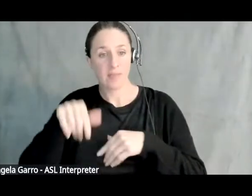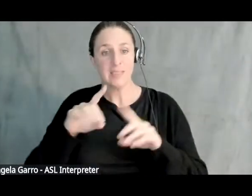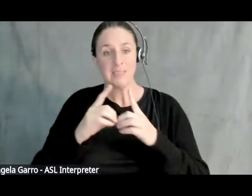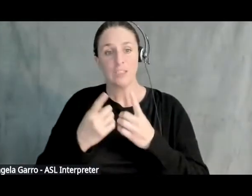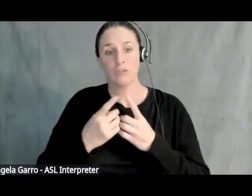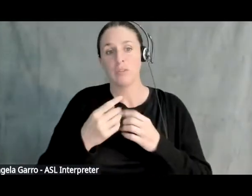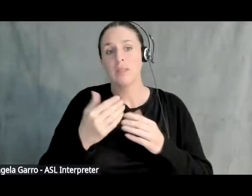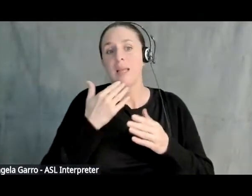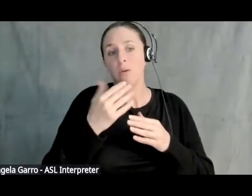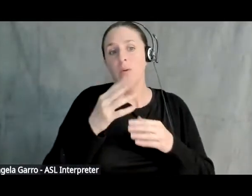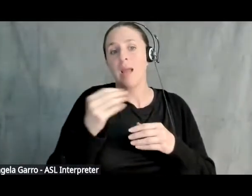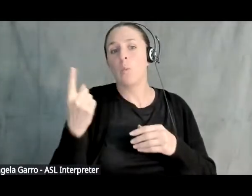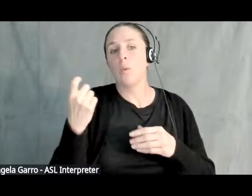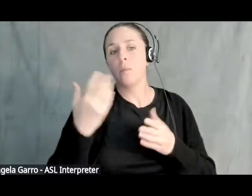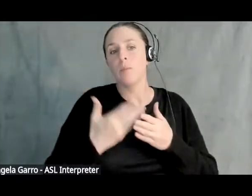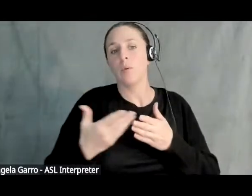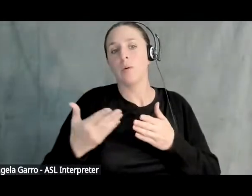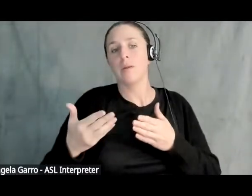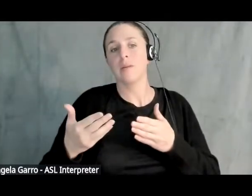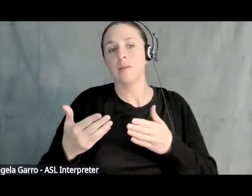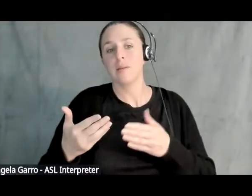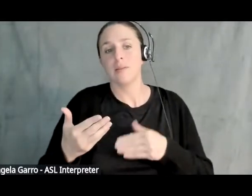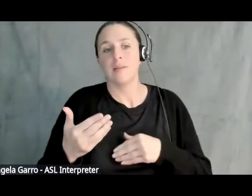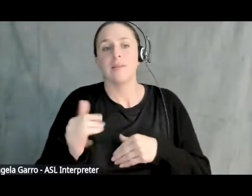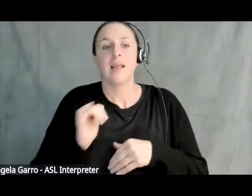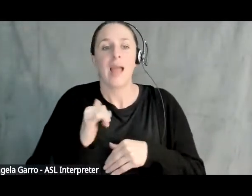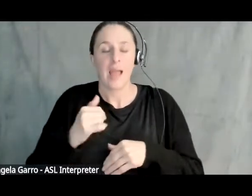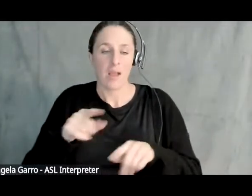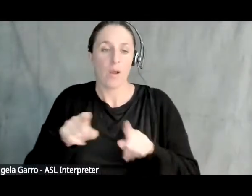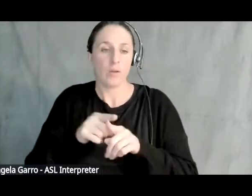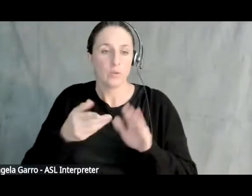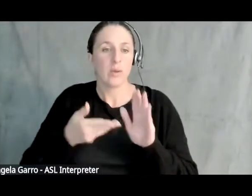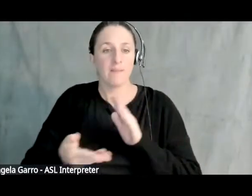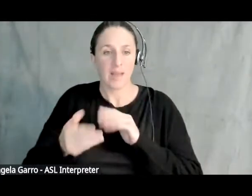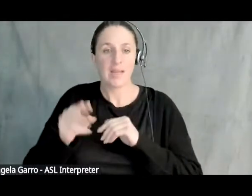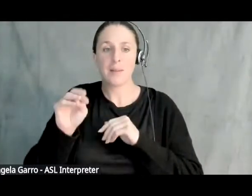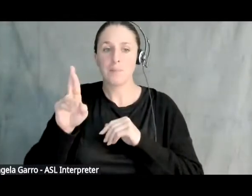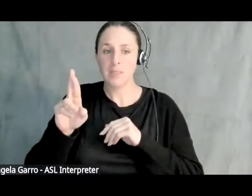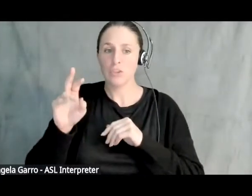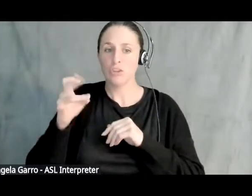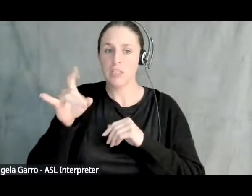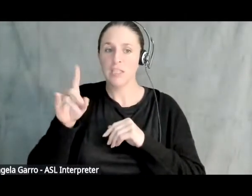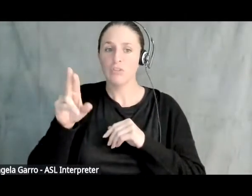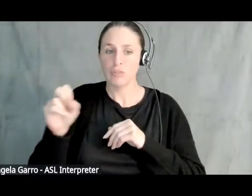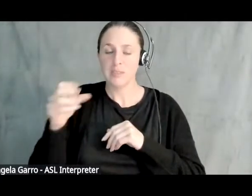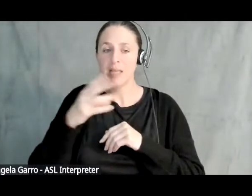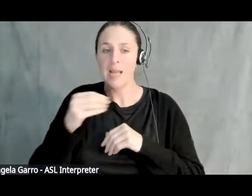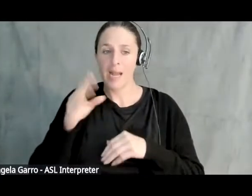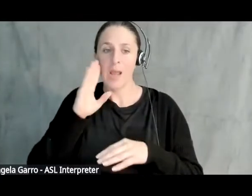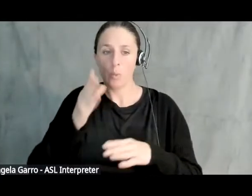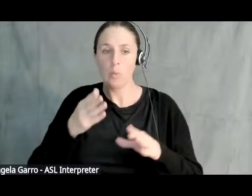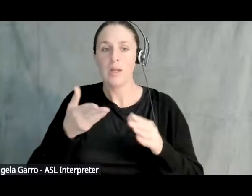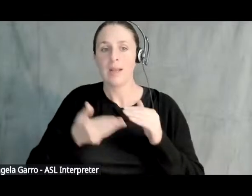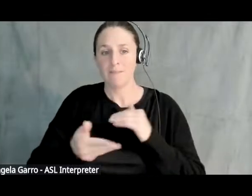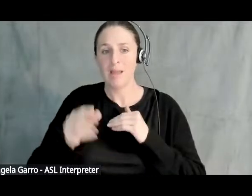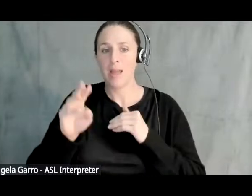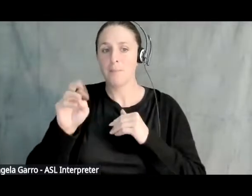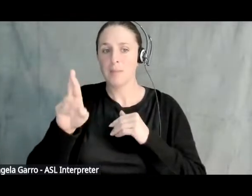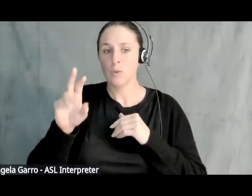Oh, one more thing. I have invited Mr. Childress, and I would invite Mr. Cordy to